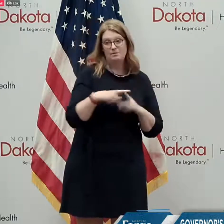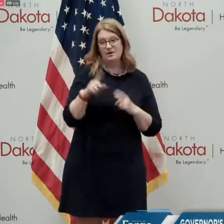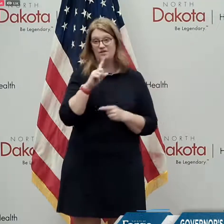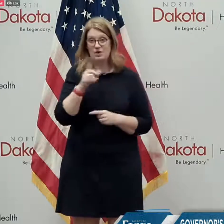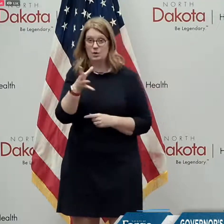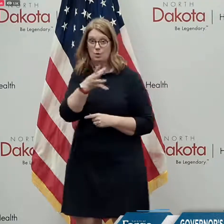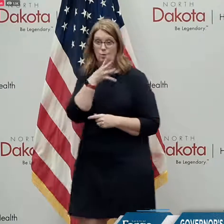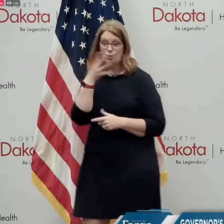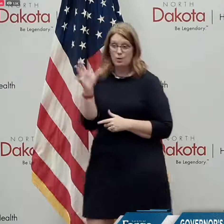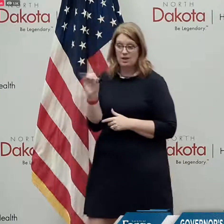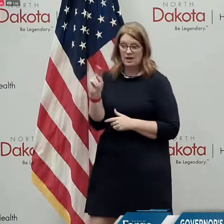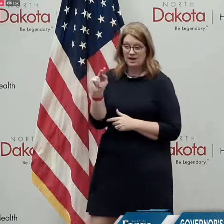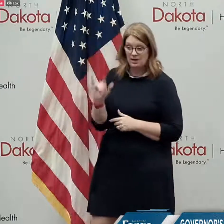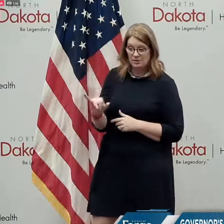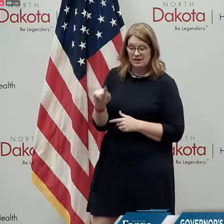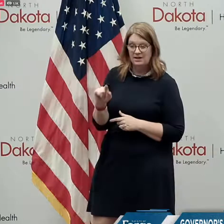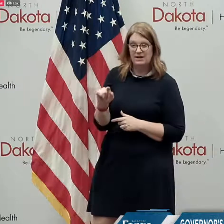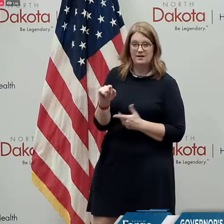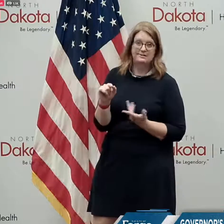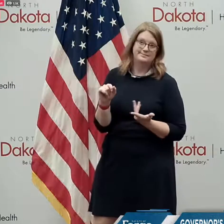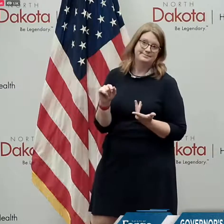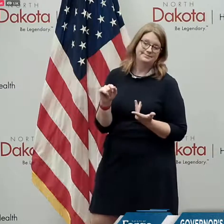it might not only be